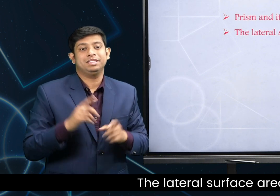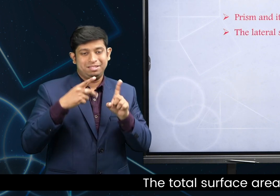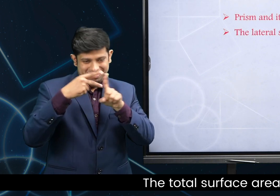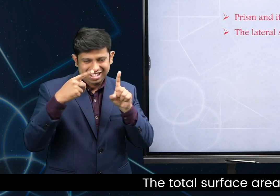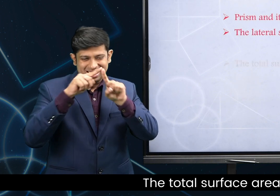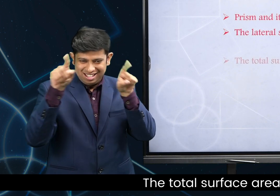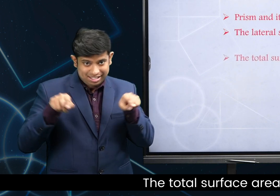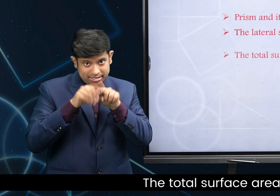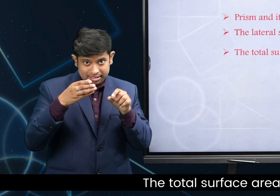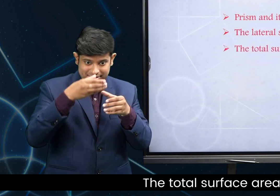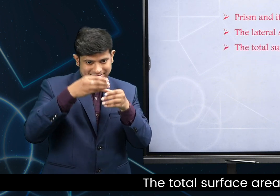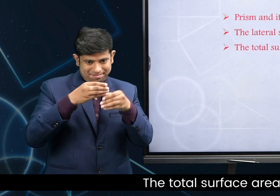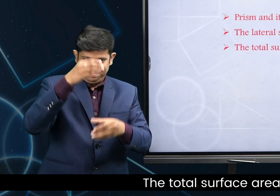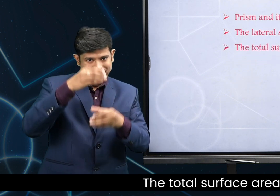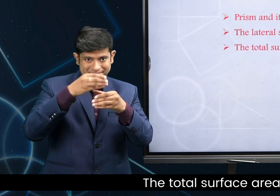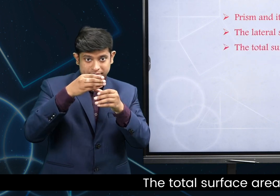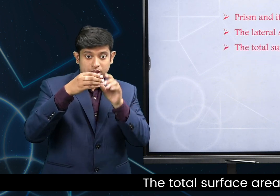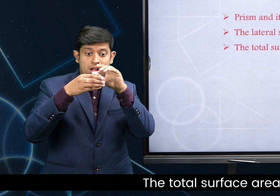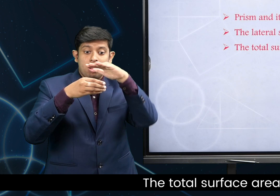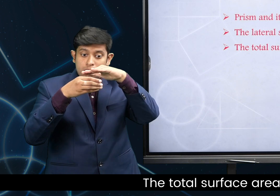the total surface area of a prism,